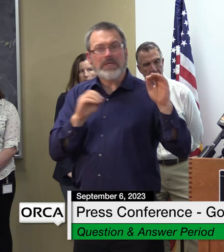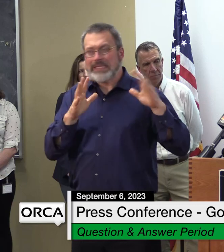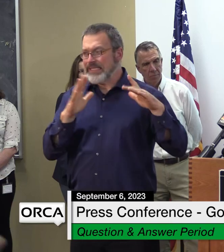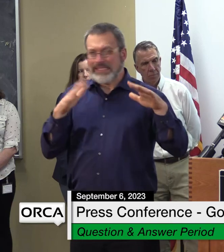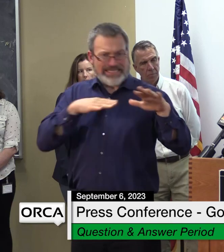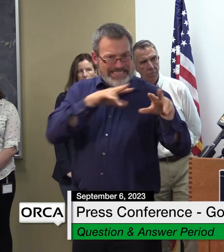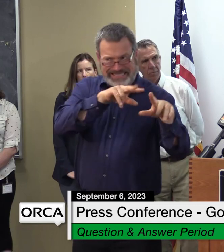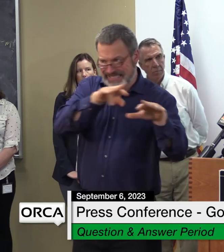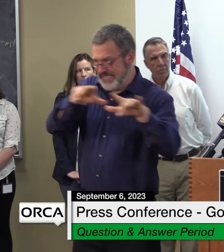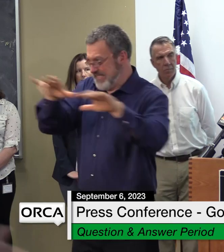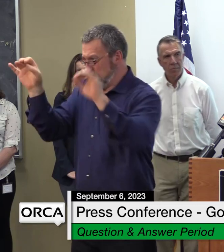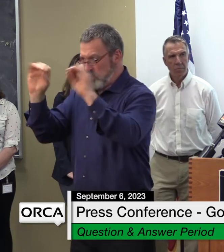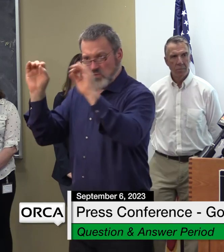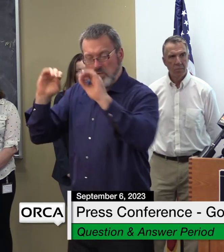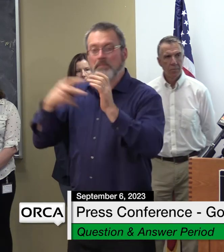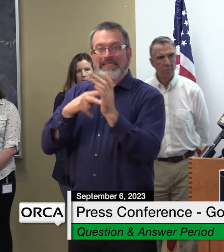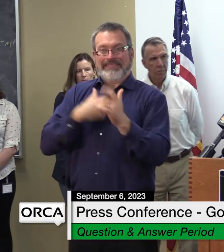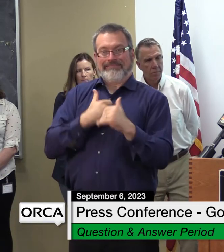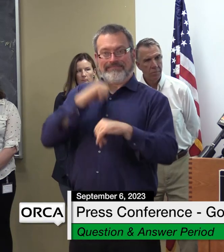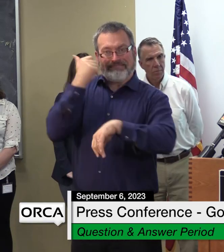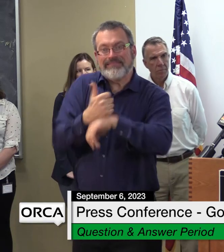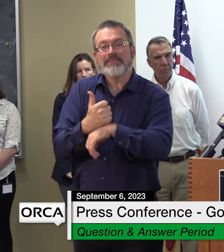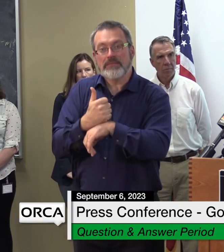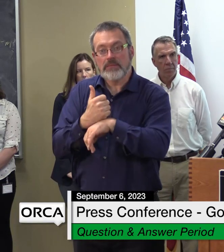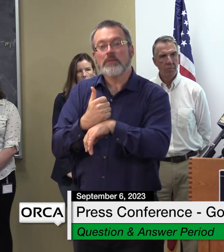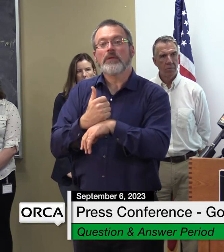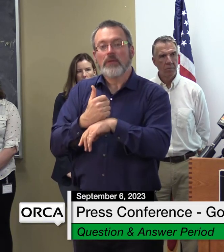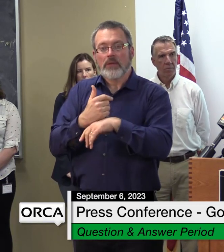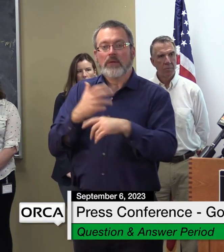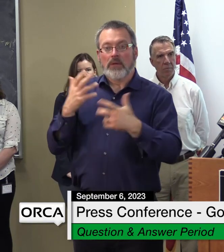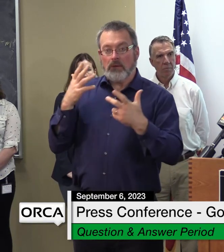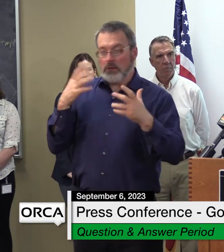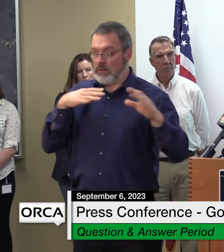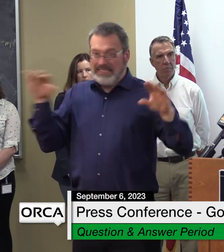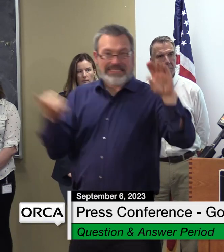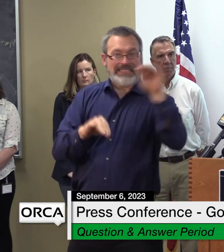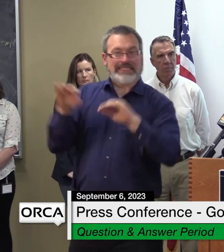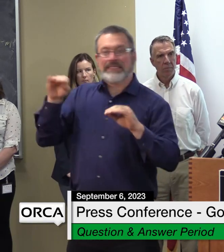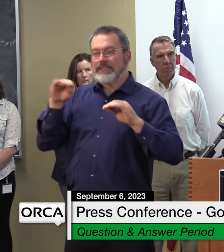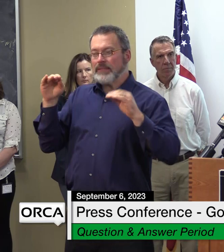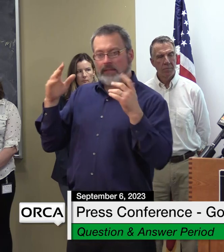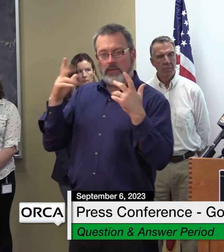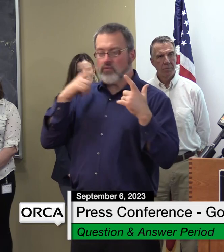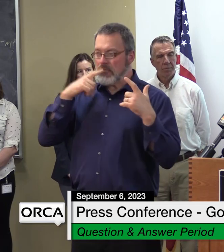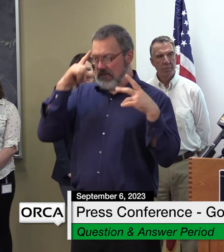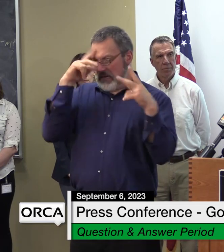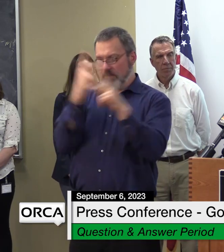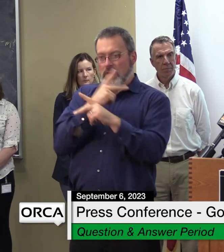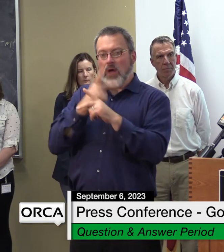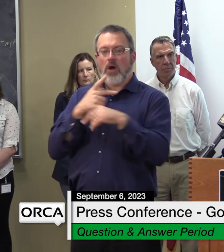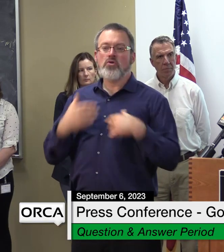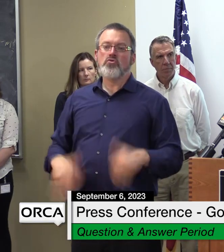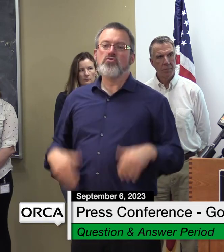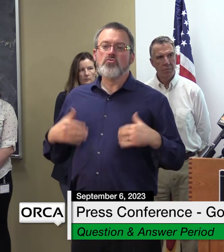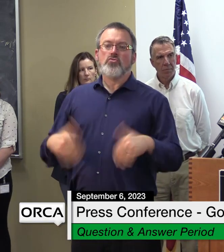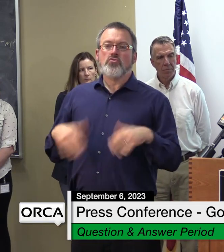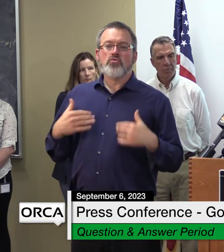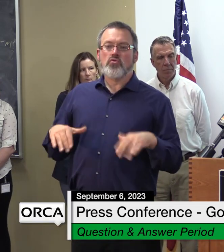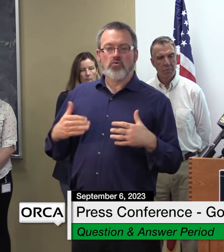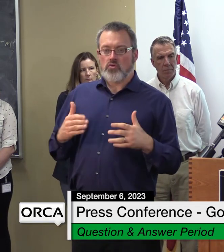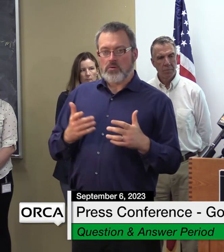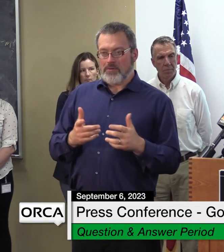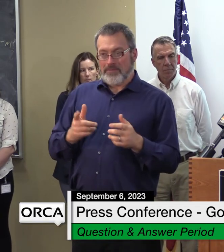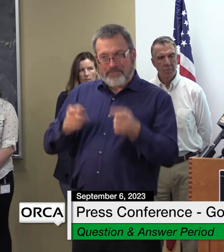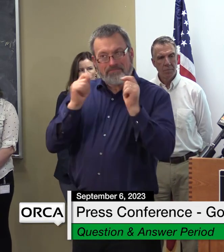if their systems were interchangeable, like we could borrow one to administer the program in Vermont. Unfortunately, they